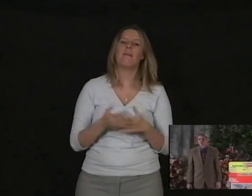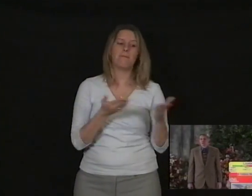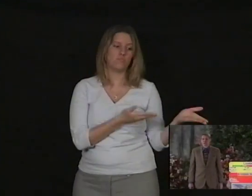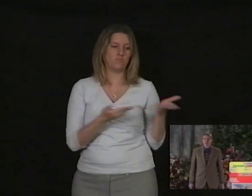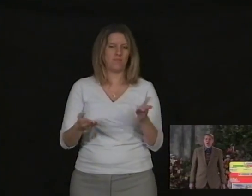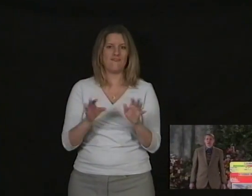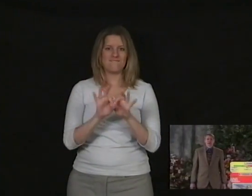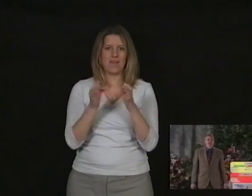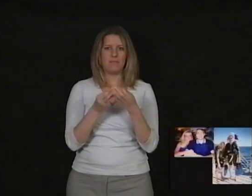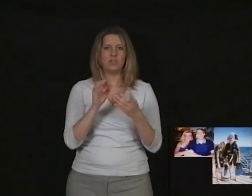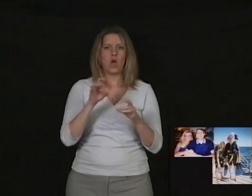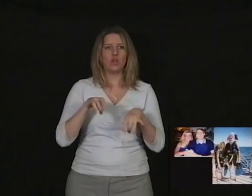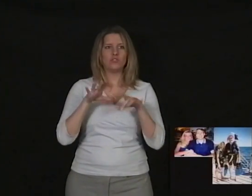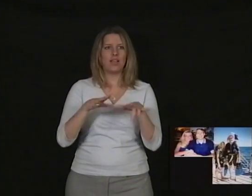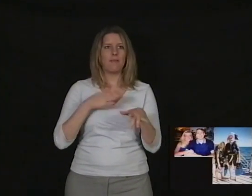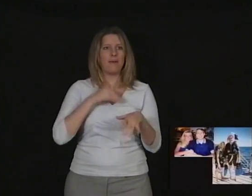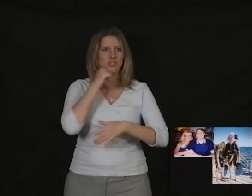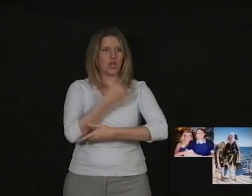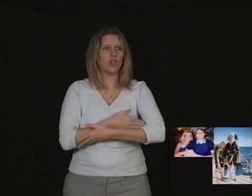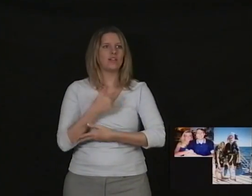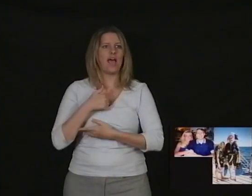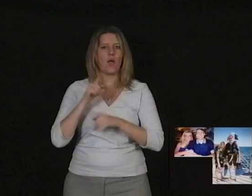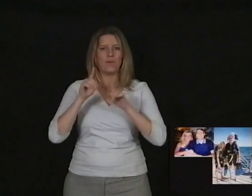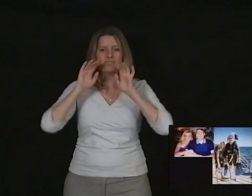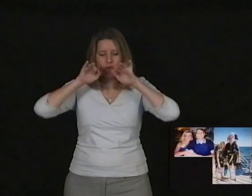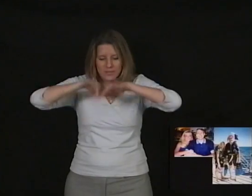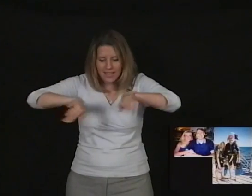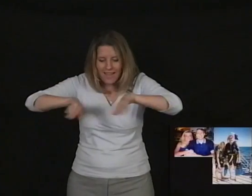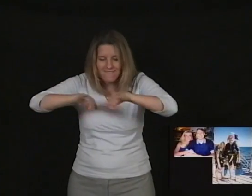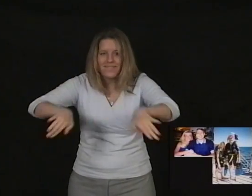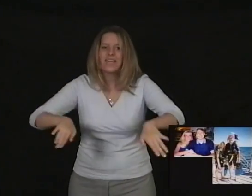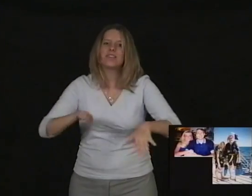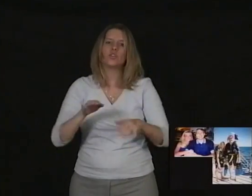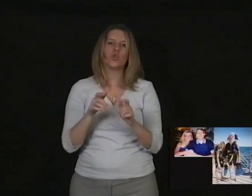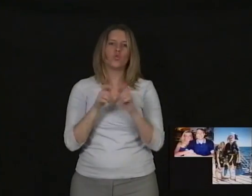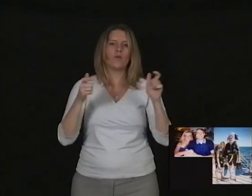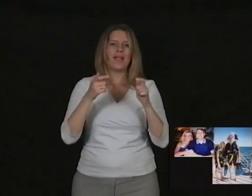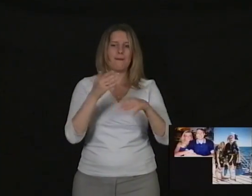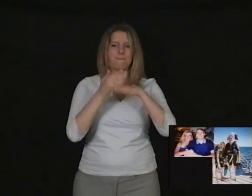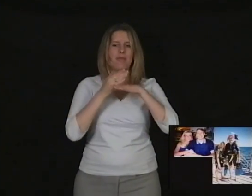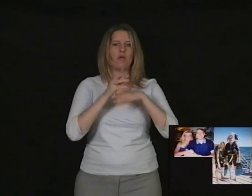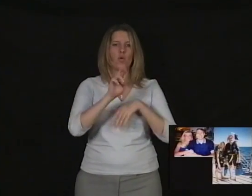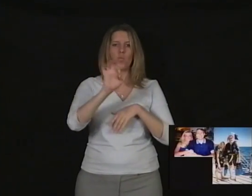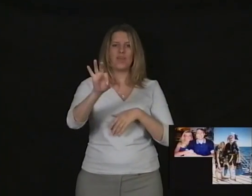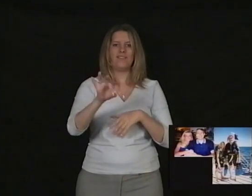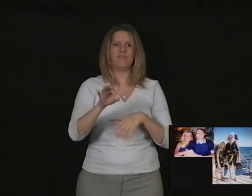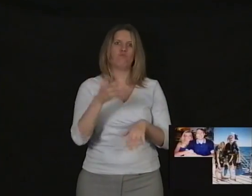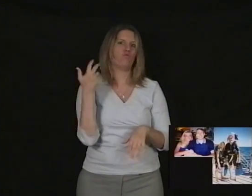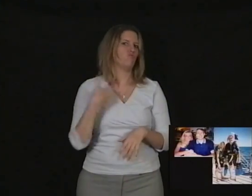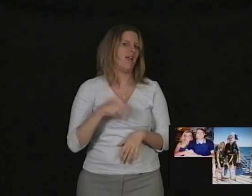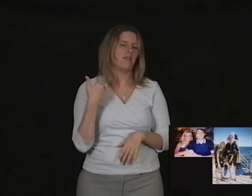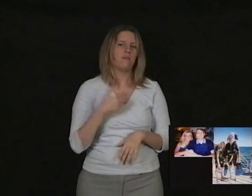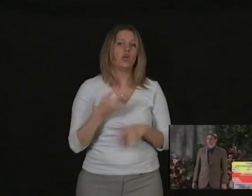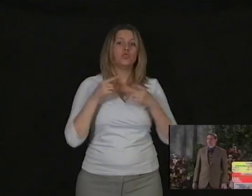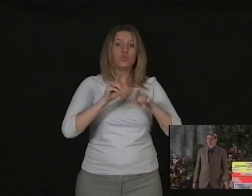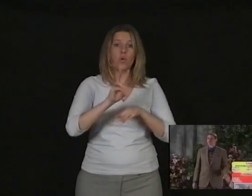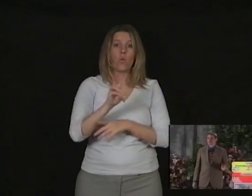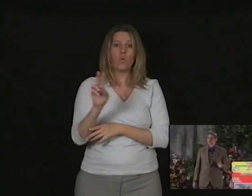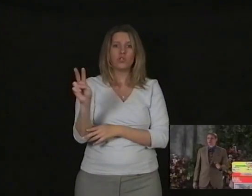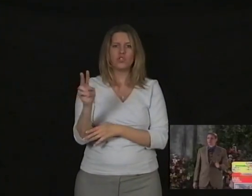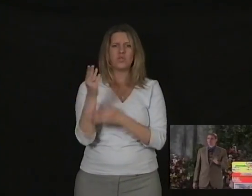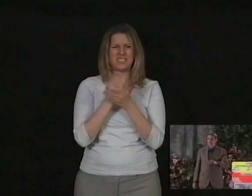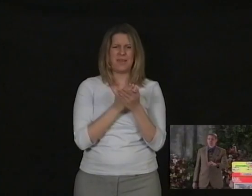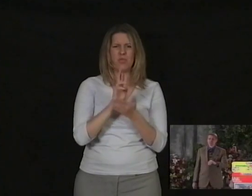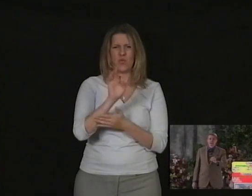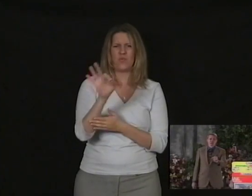family to Australia. My daughter and I got to go scuba diving at the Great Barrier Reef. It was incredible. During World War II, some of the reef